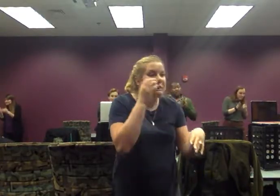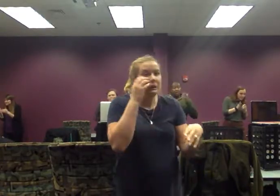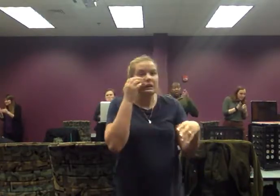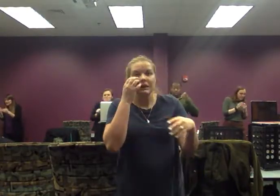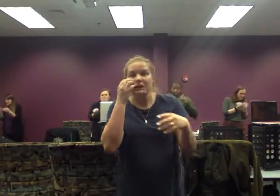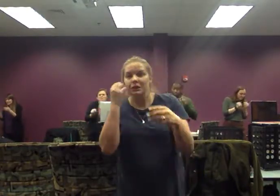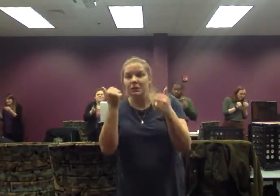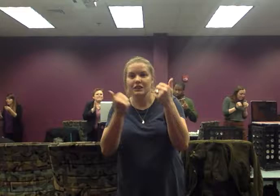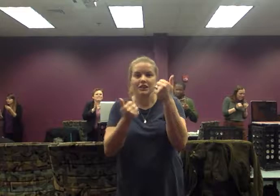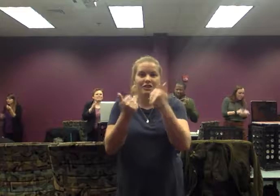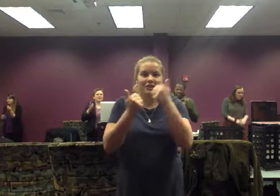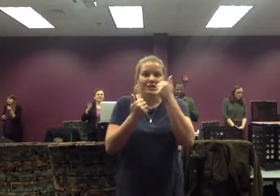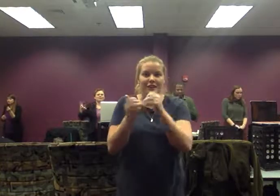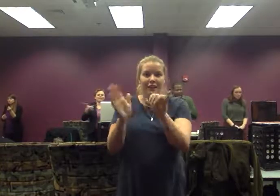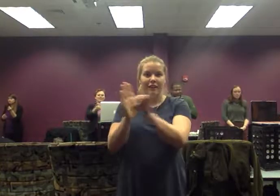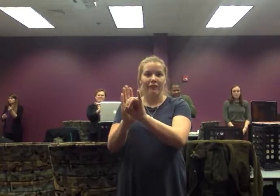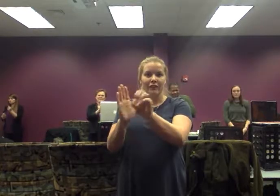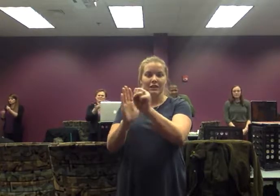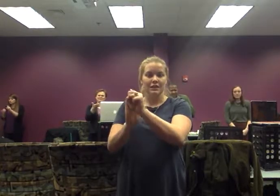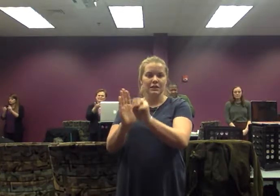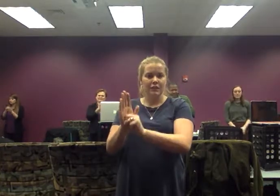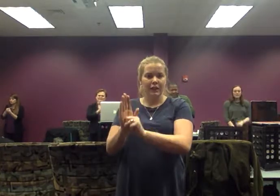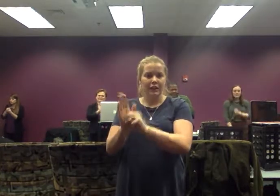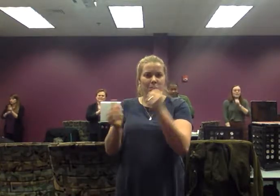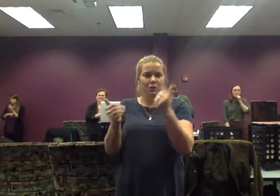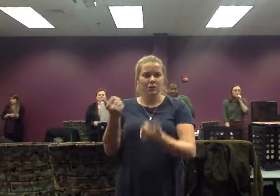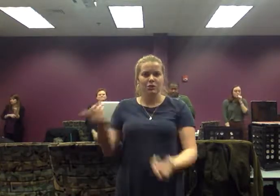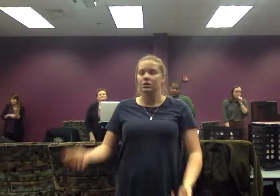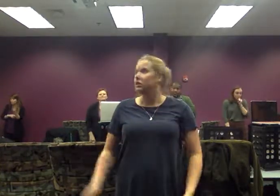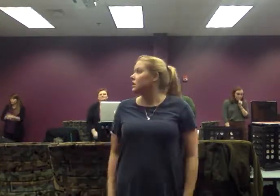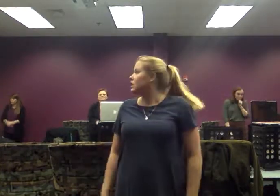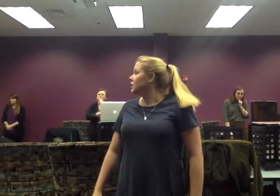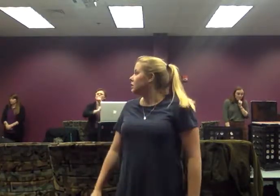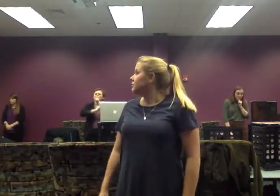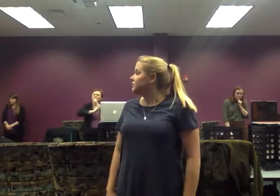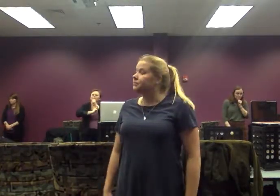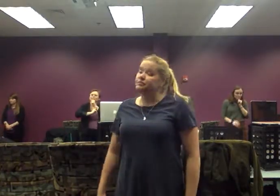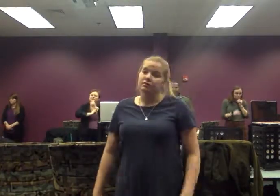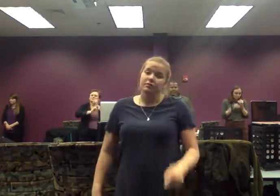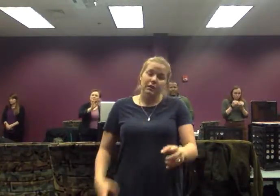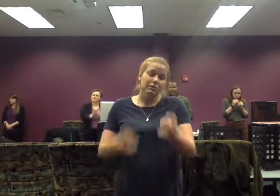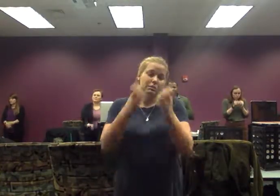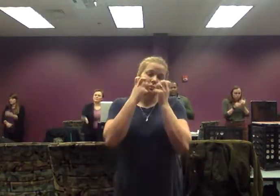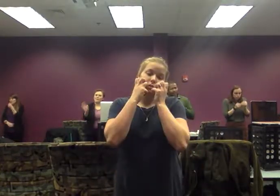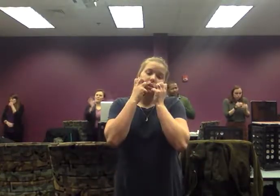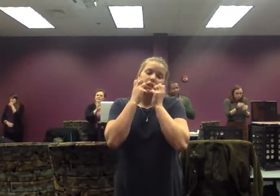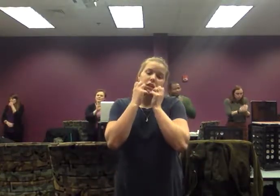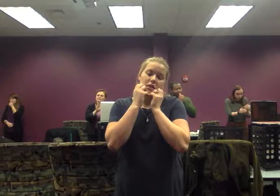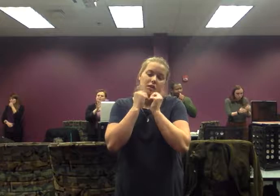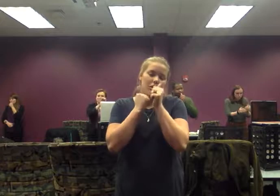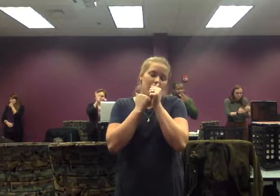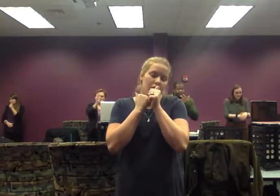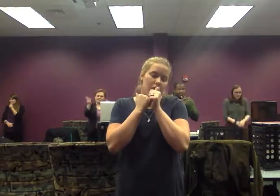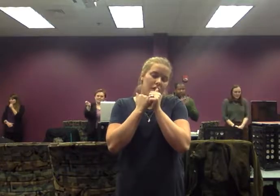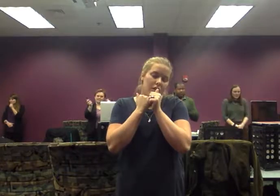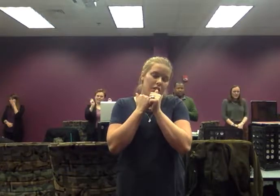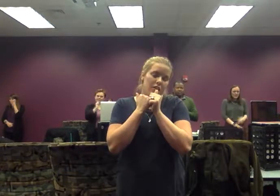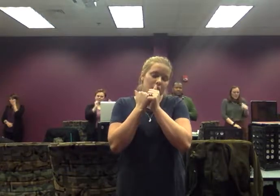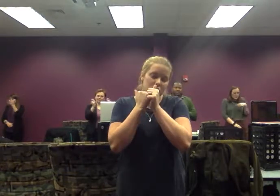Republican column? Patience will see us through this. A recognition that we mean well.